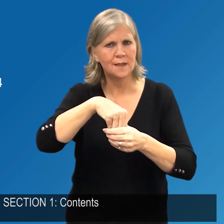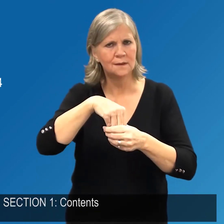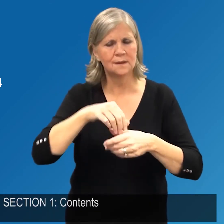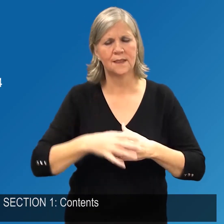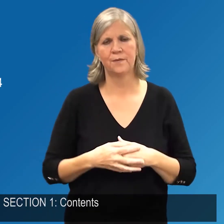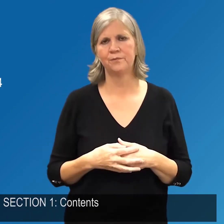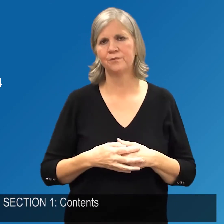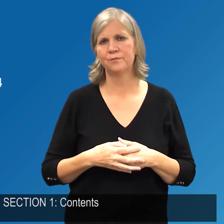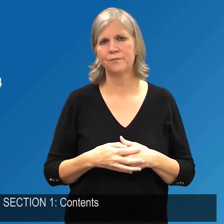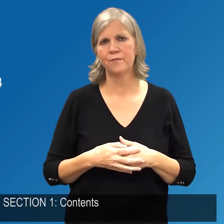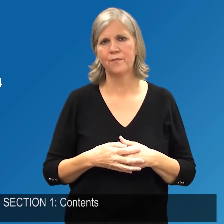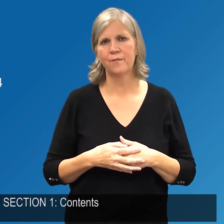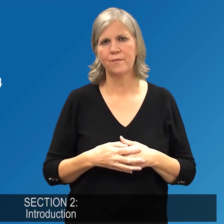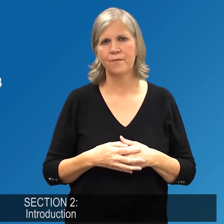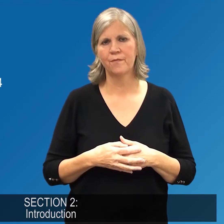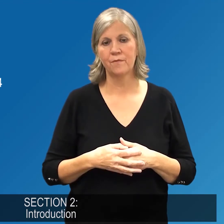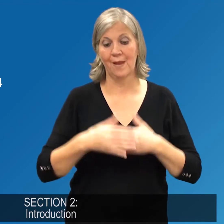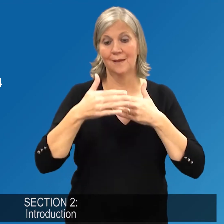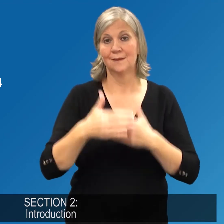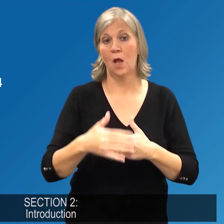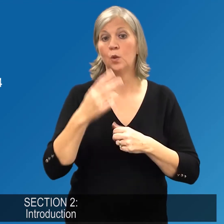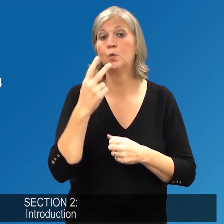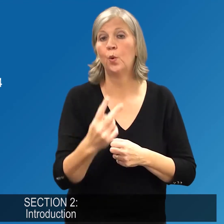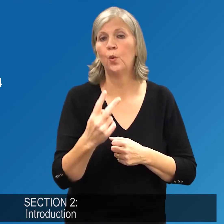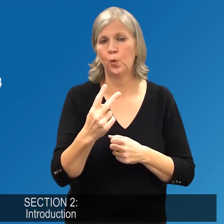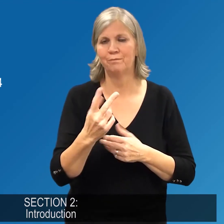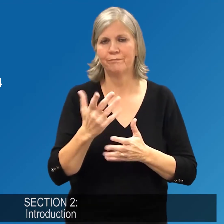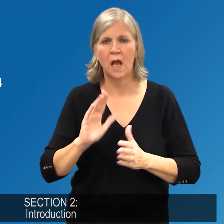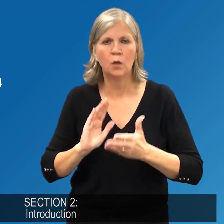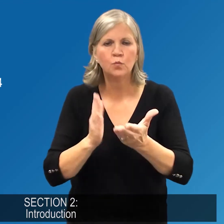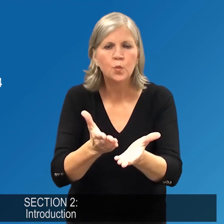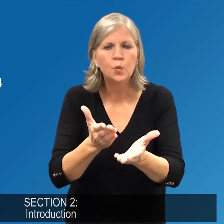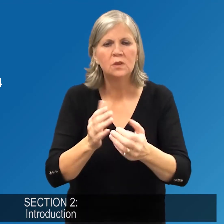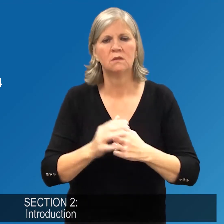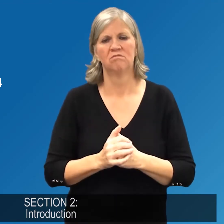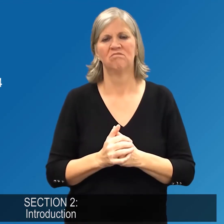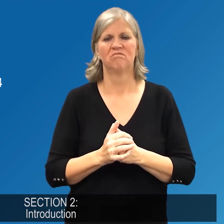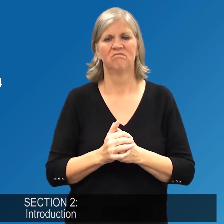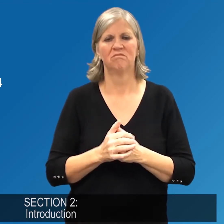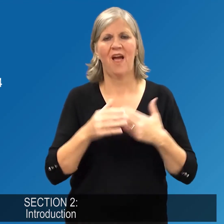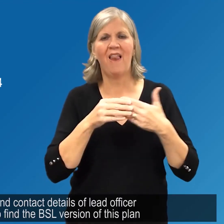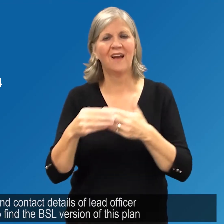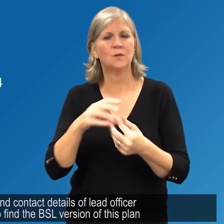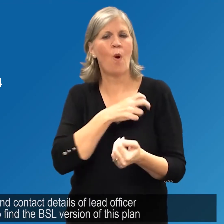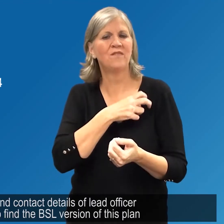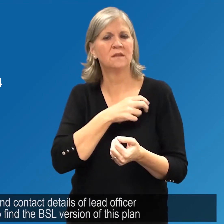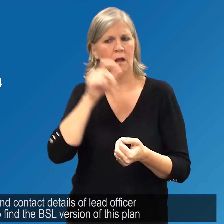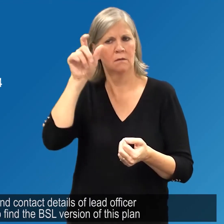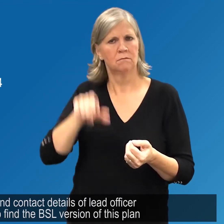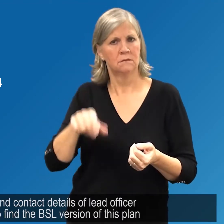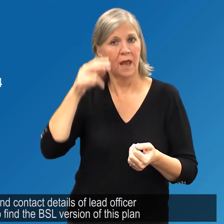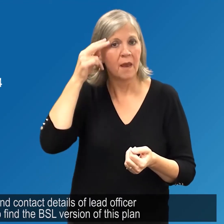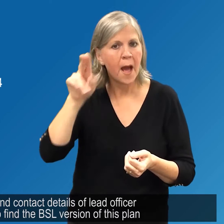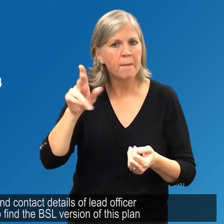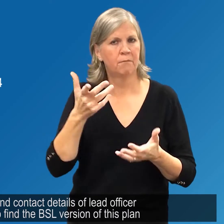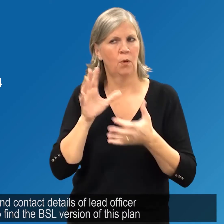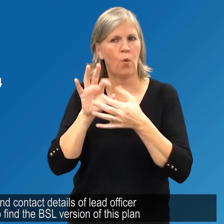1. Contents. Section 2. Introduction. Name and contact details of lead officer.